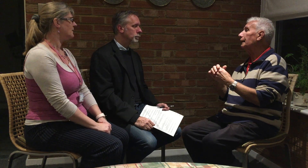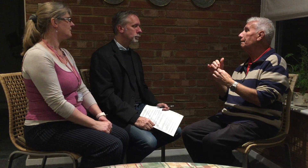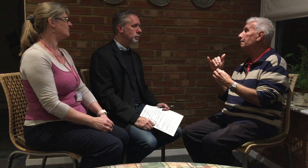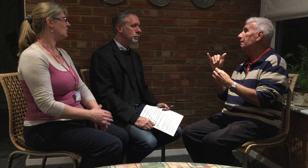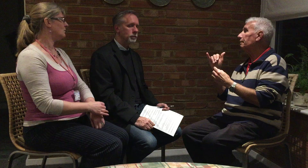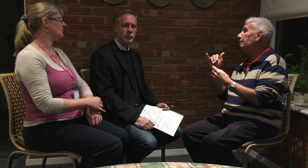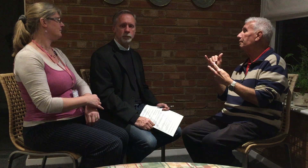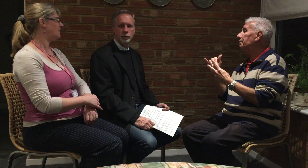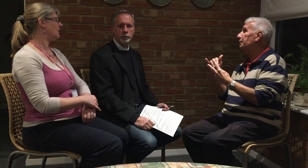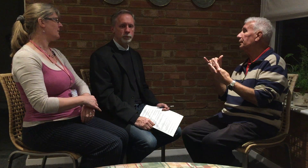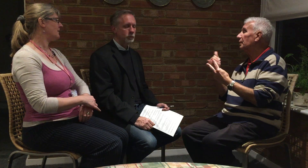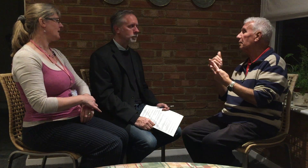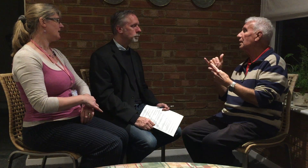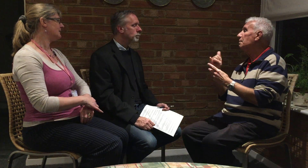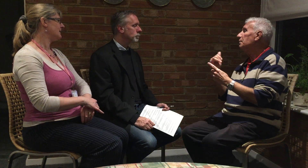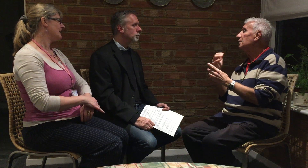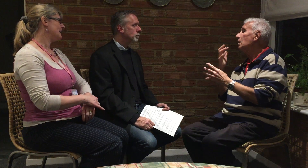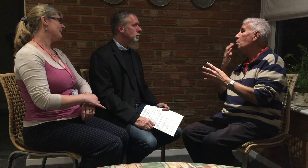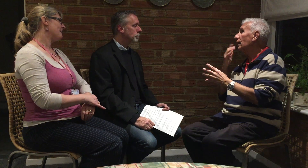Either or both, yeah.